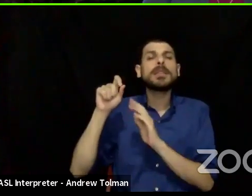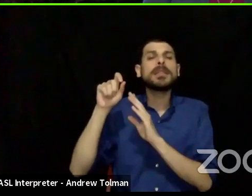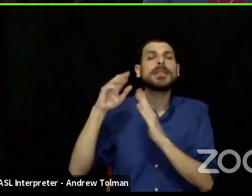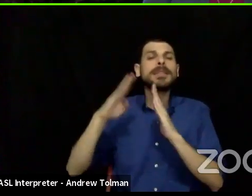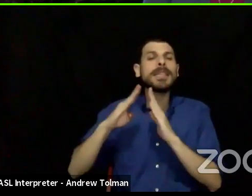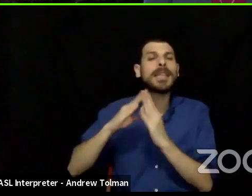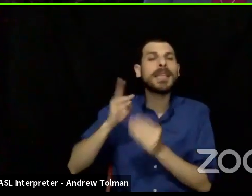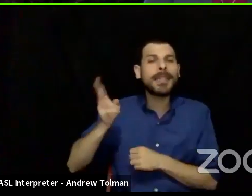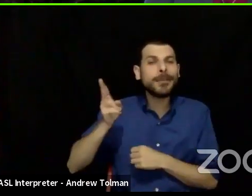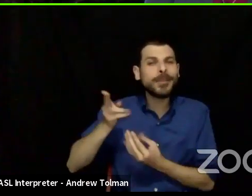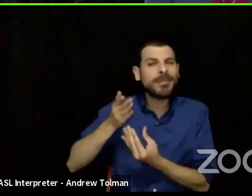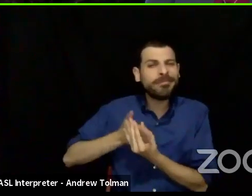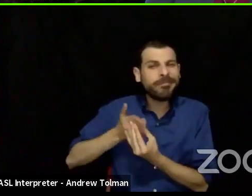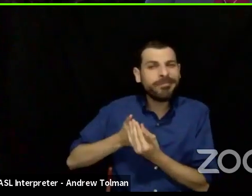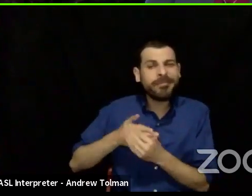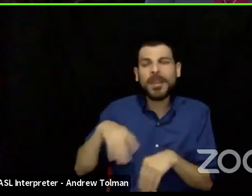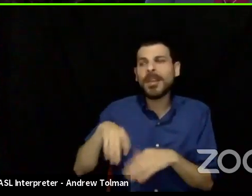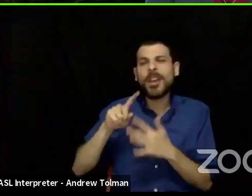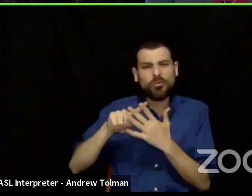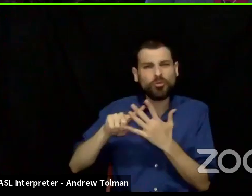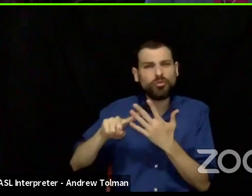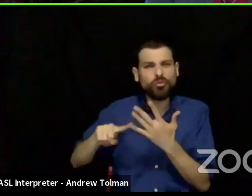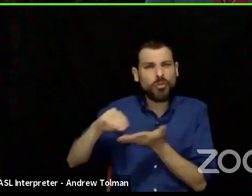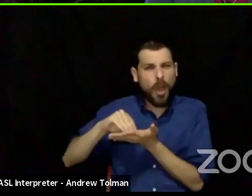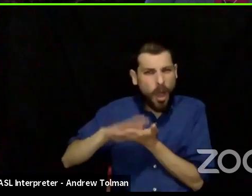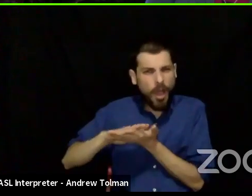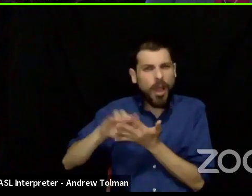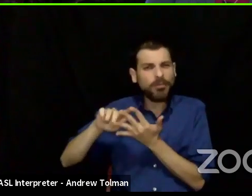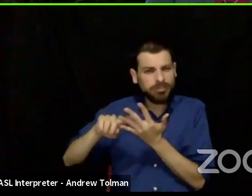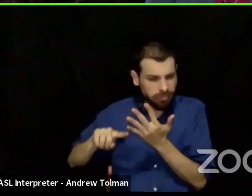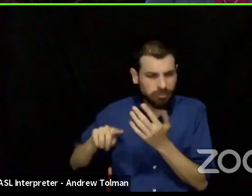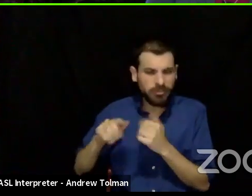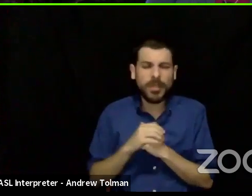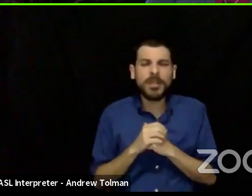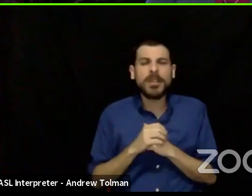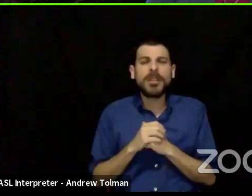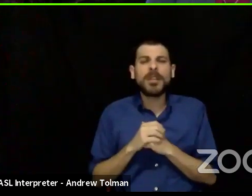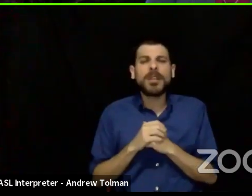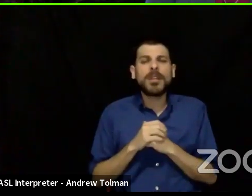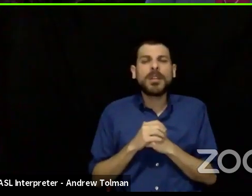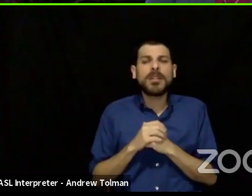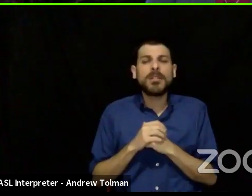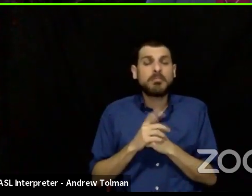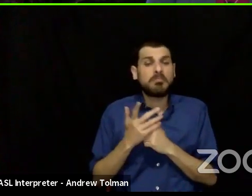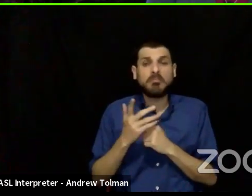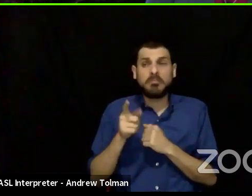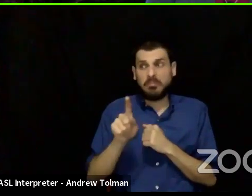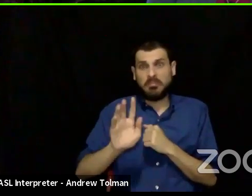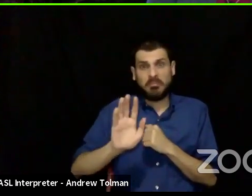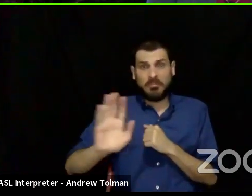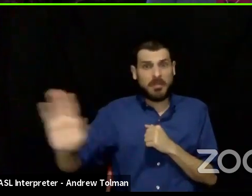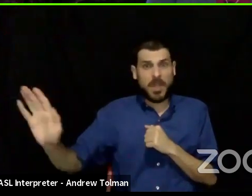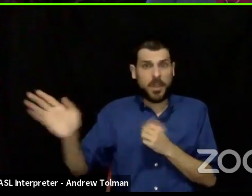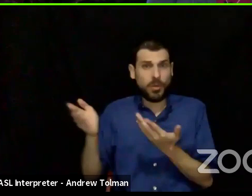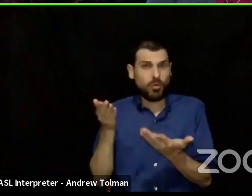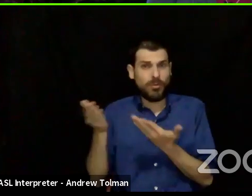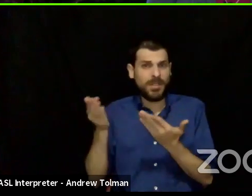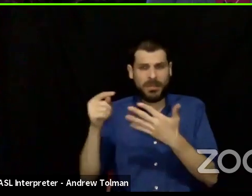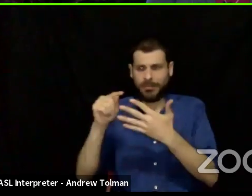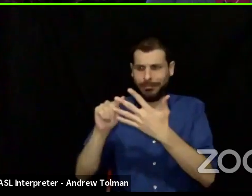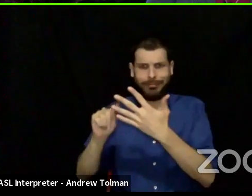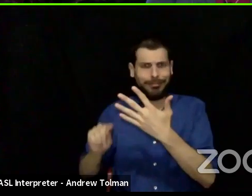a month, but I've been going there really for a couple of years, and they have all kinds of services, not only accessible to the